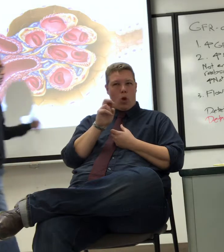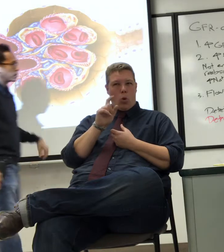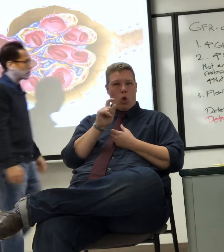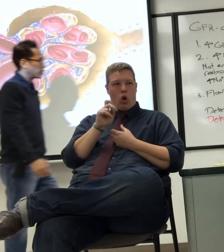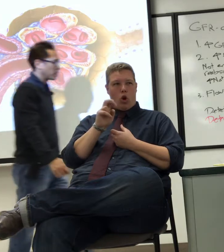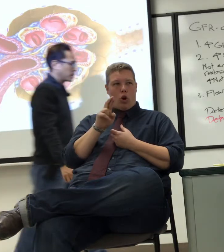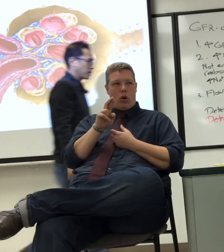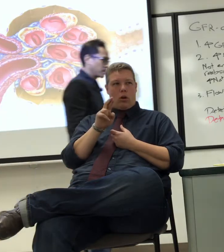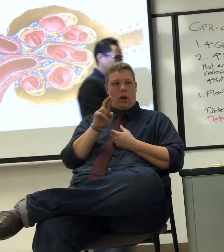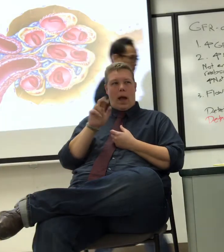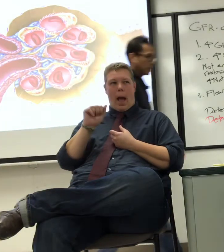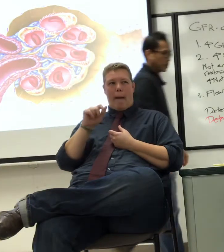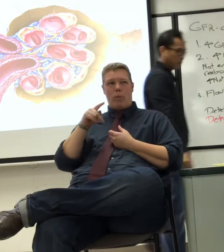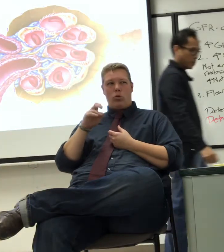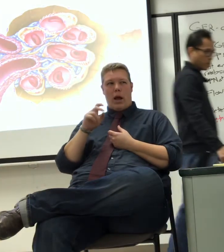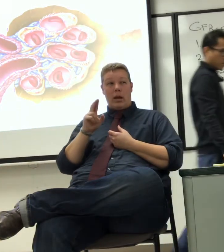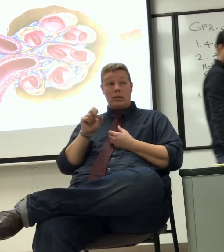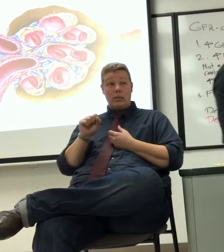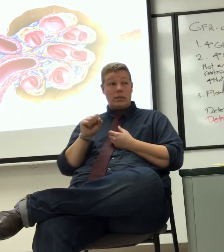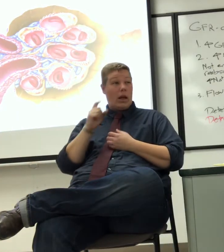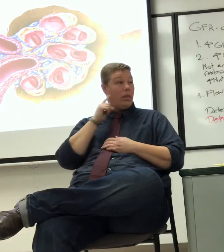here.